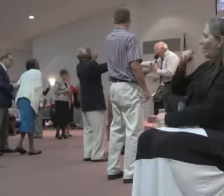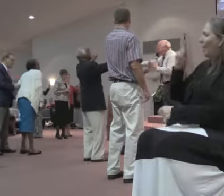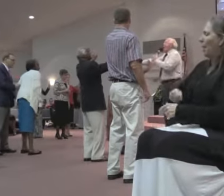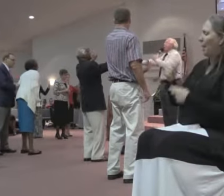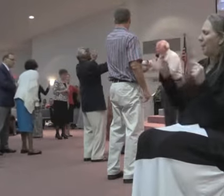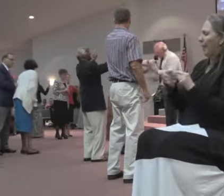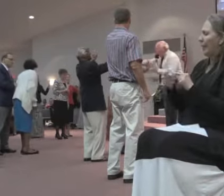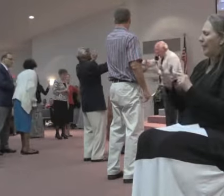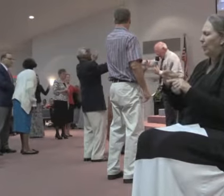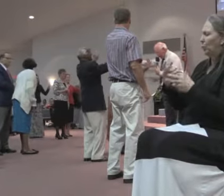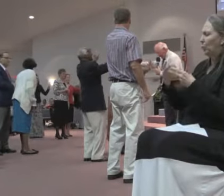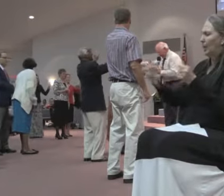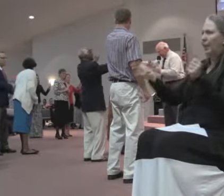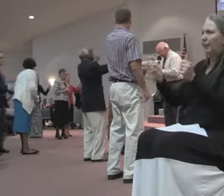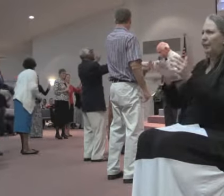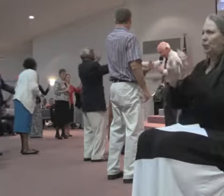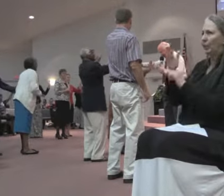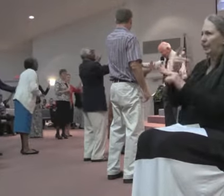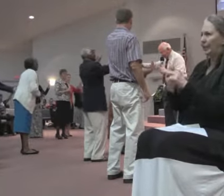you, pain. Go!